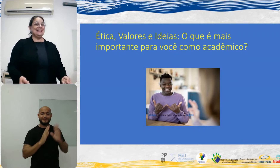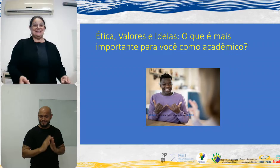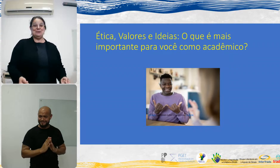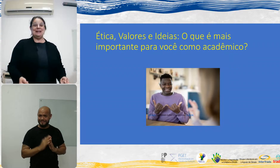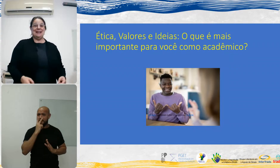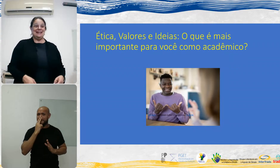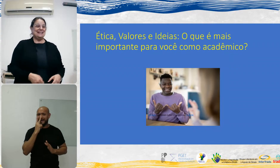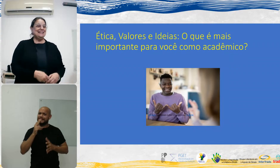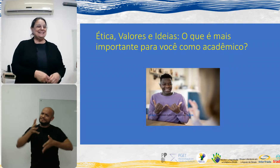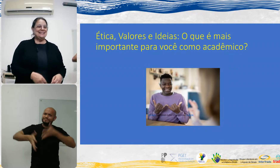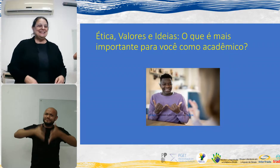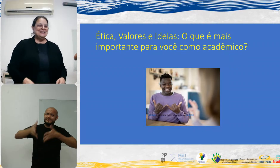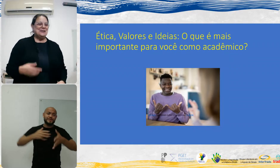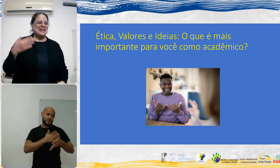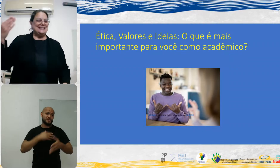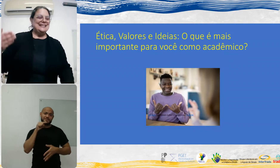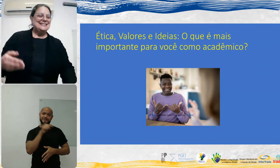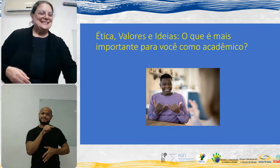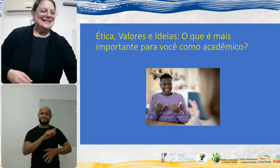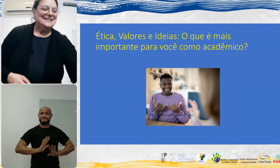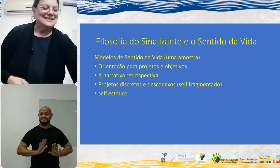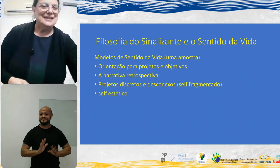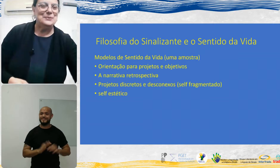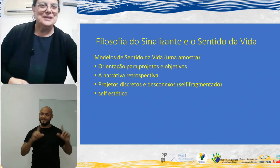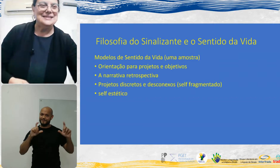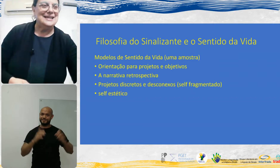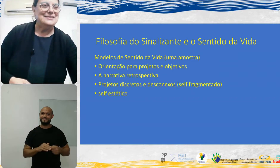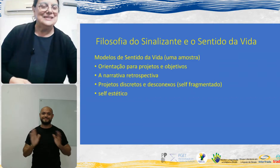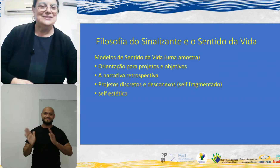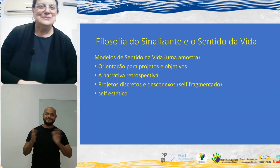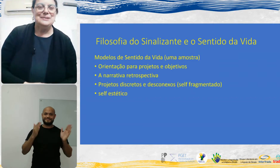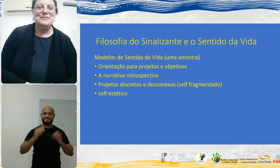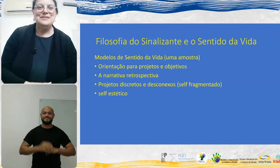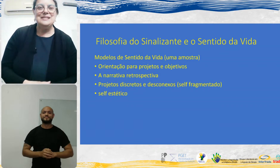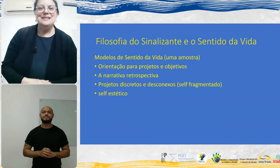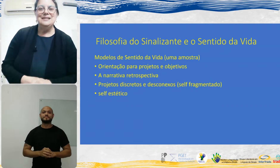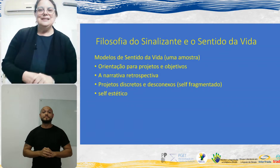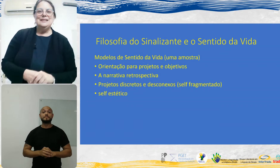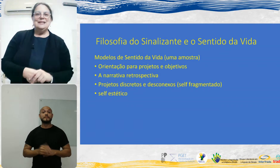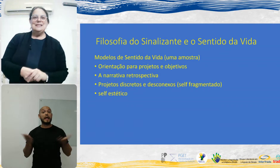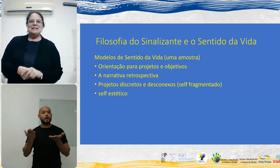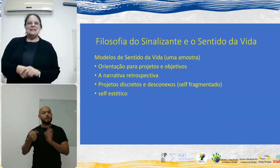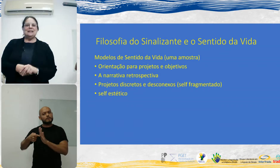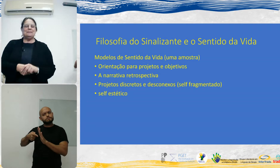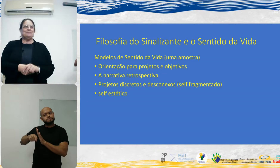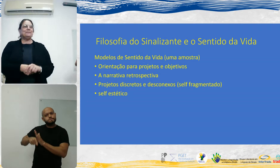signing, and that's why I like it. Okay, next slide. Now we're going to dive into some of the